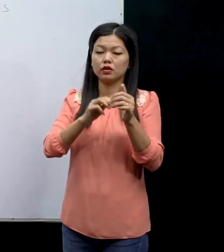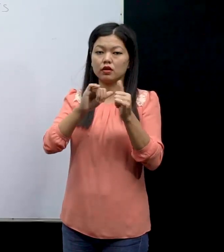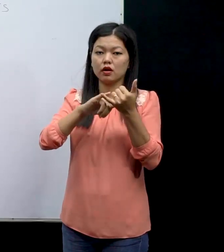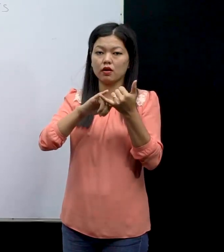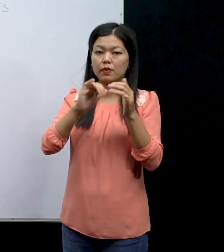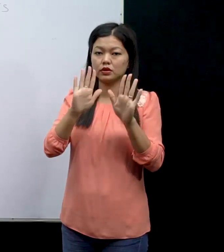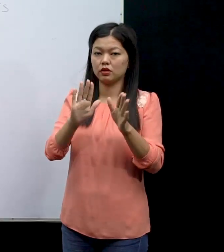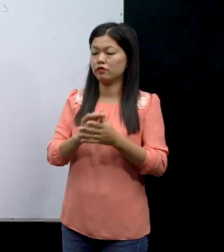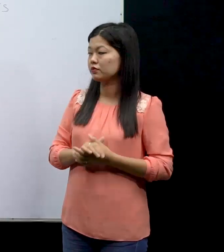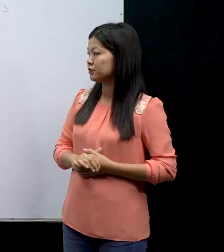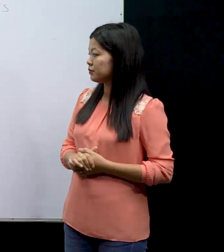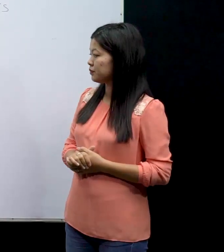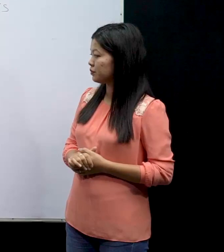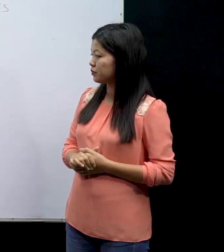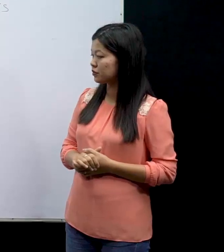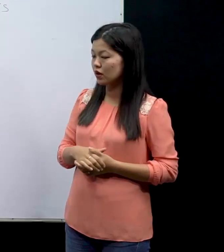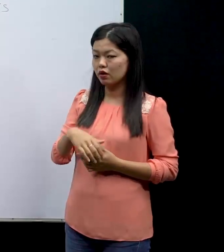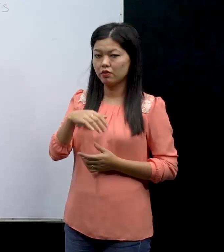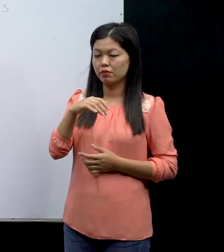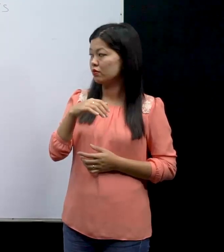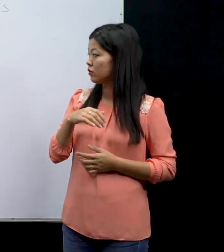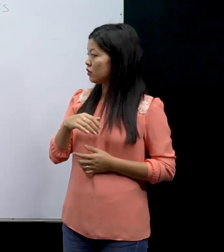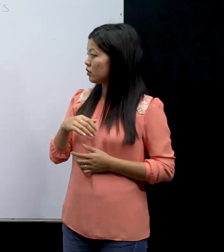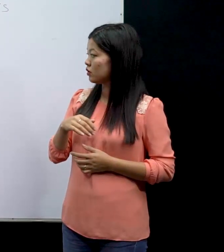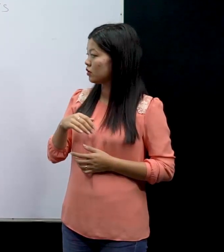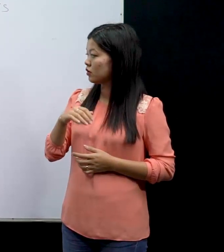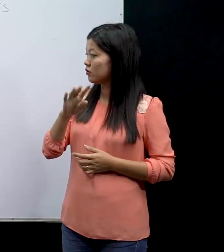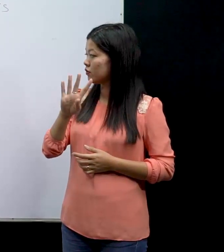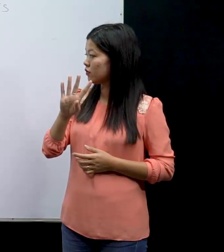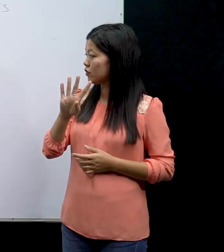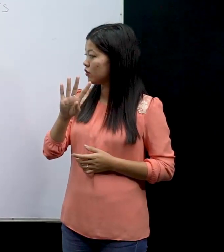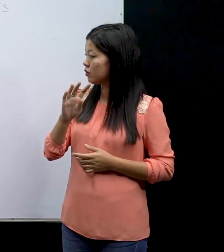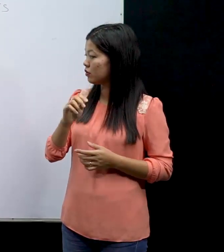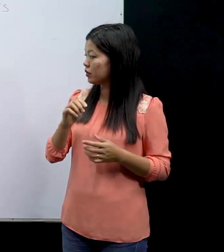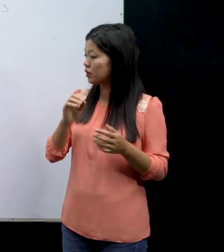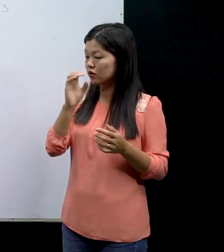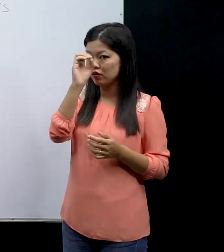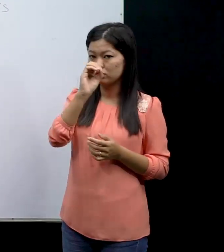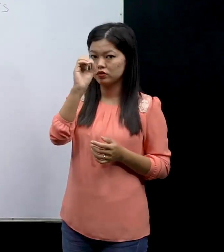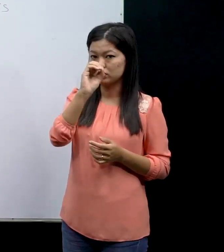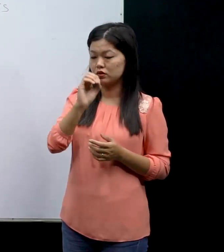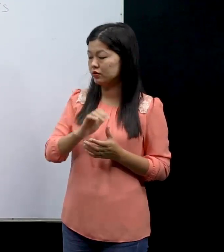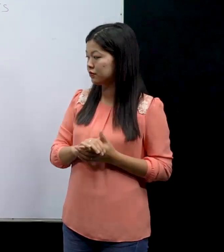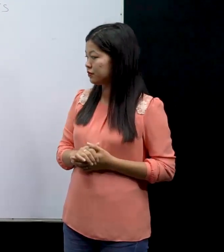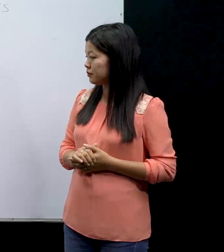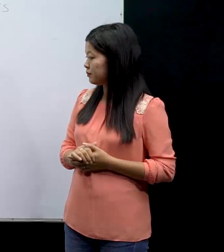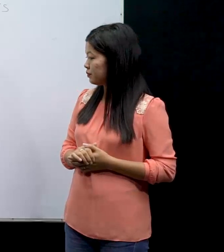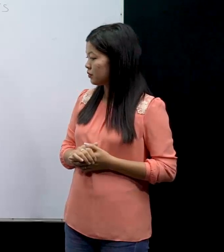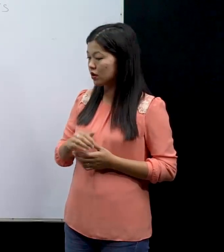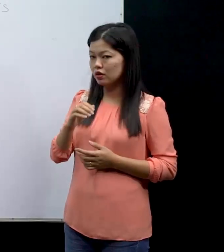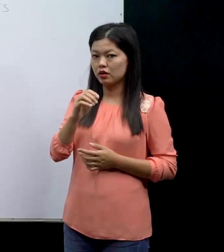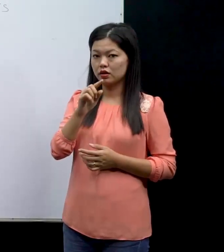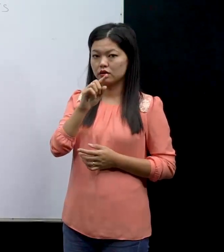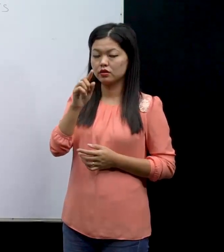would be oxygen. Oxygen, so for oxygen, it is 16 atomic mass unit. Okay, so this